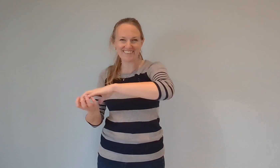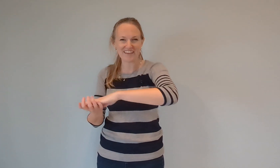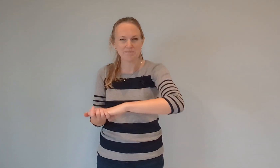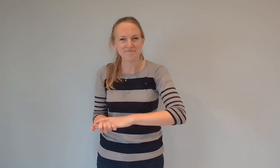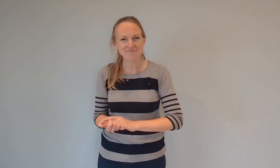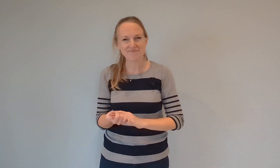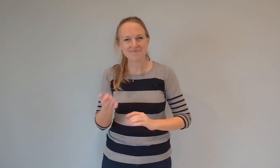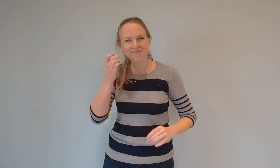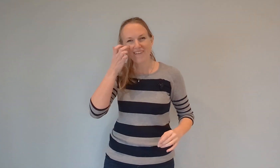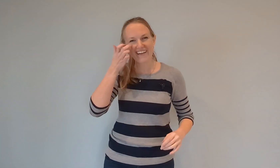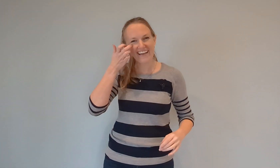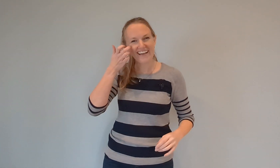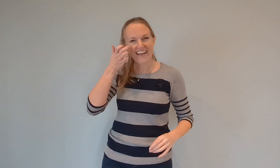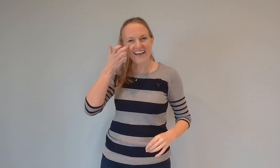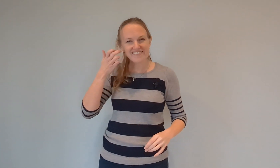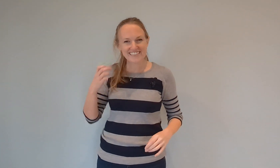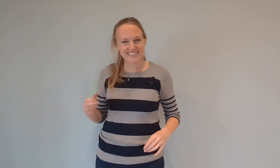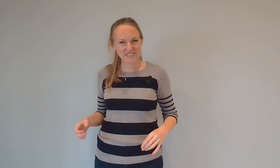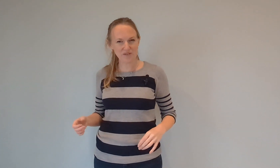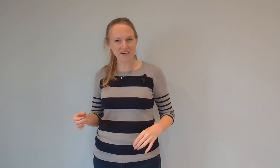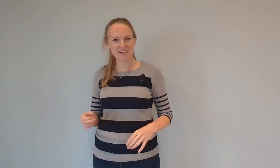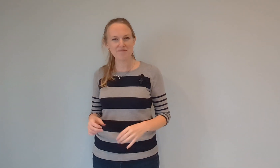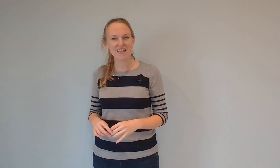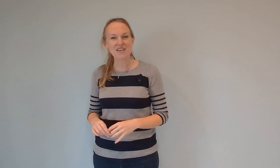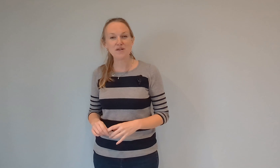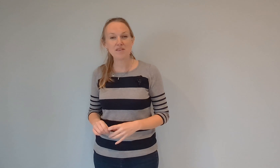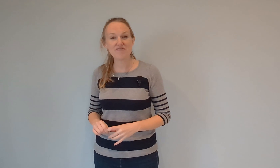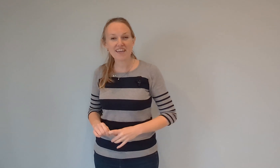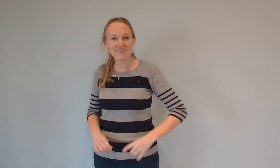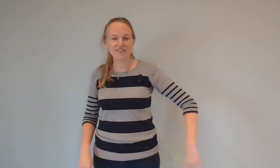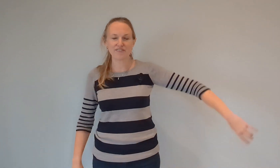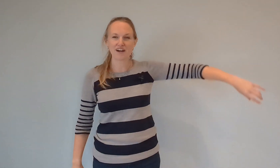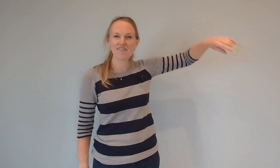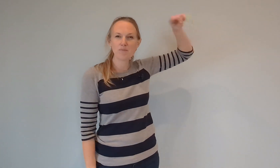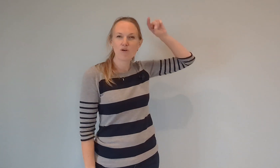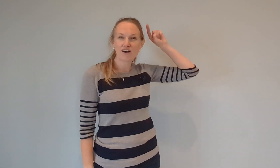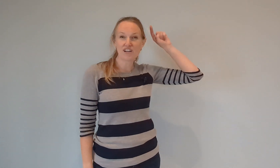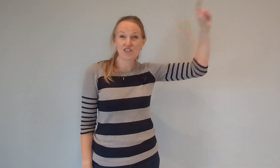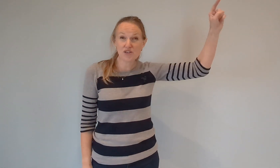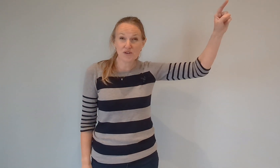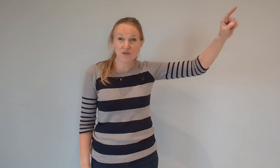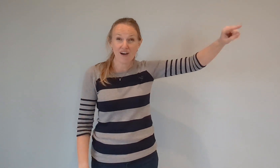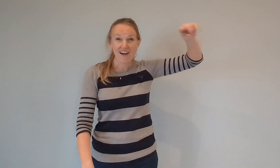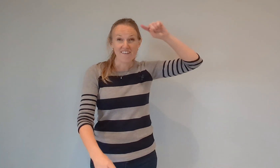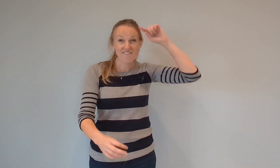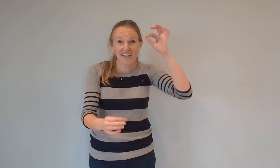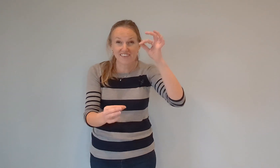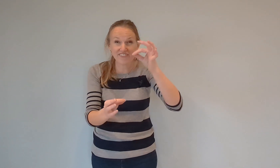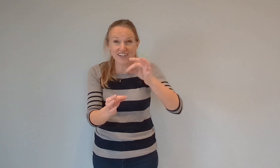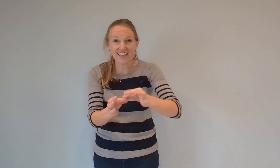stormy. Okay, every storm, you'll be faithful forevermore. You, faithful,